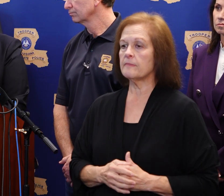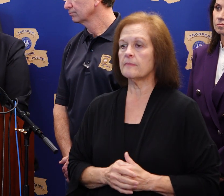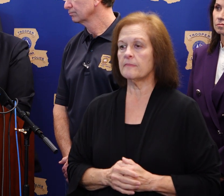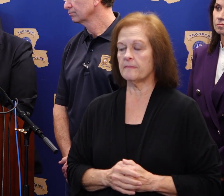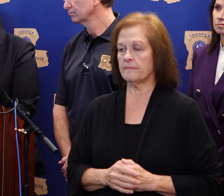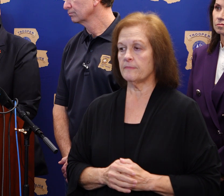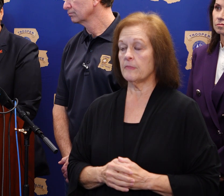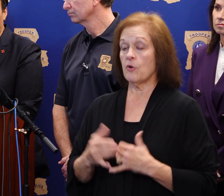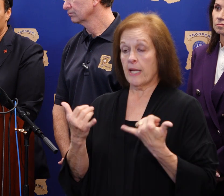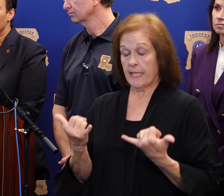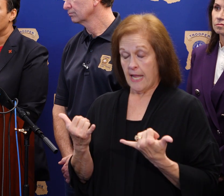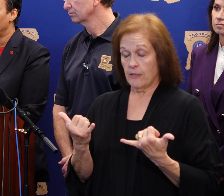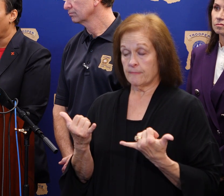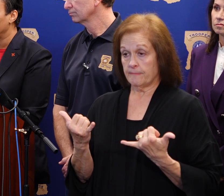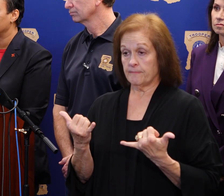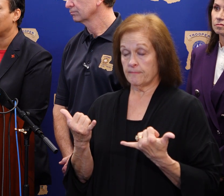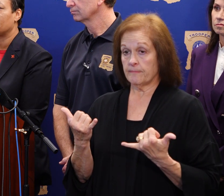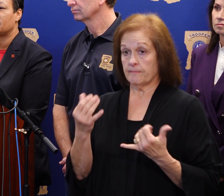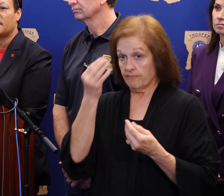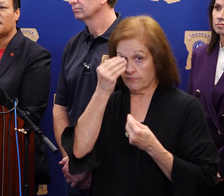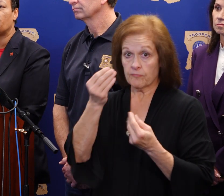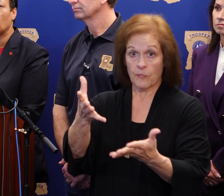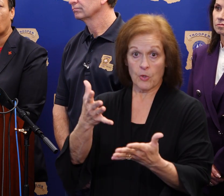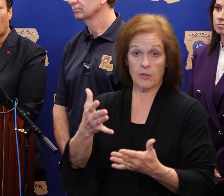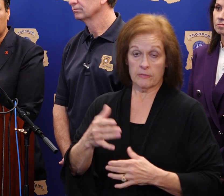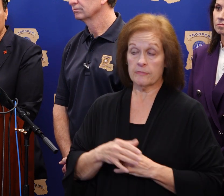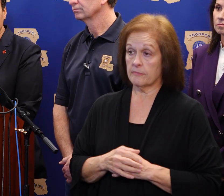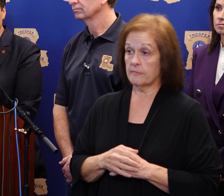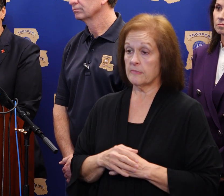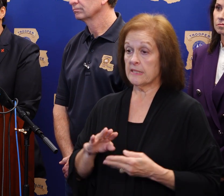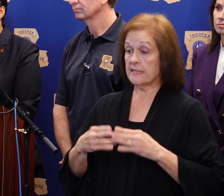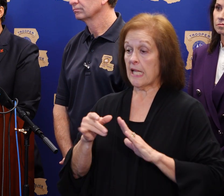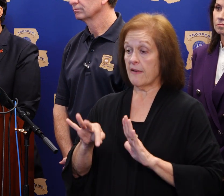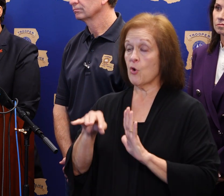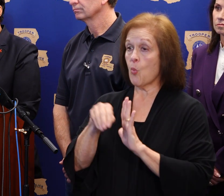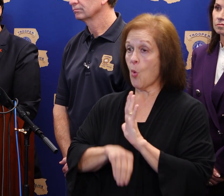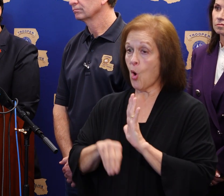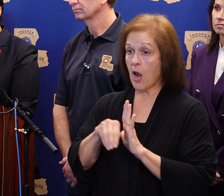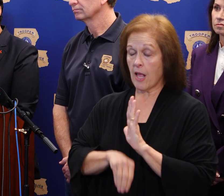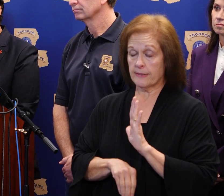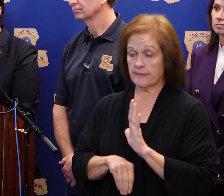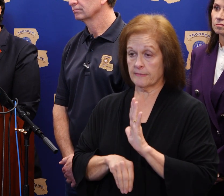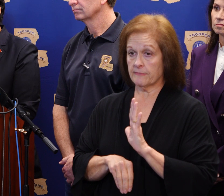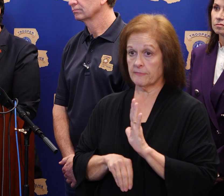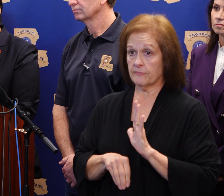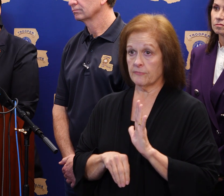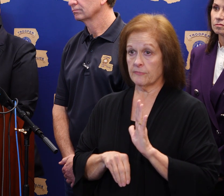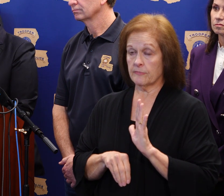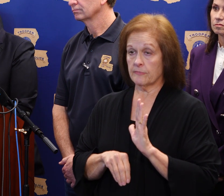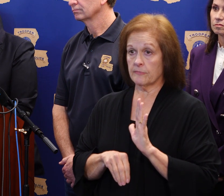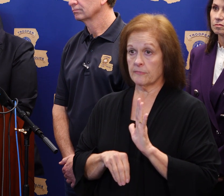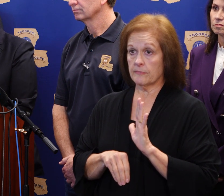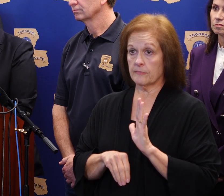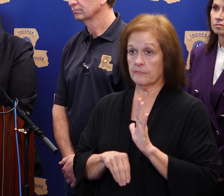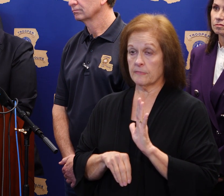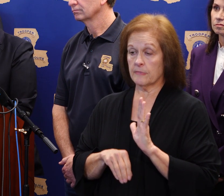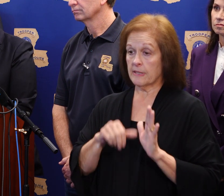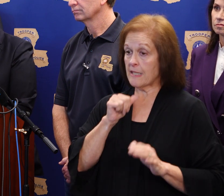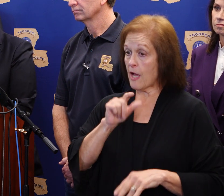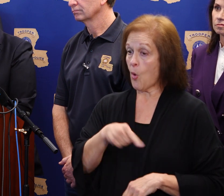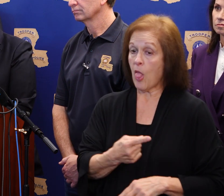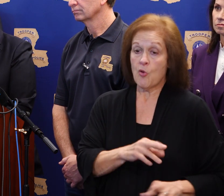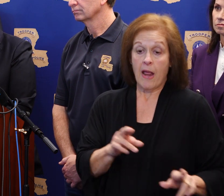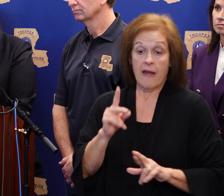want to reassure the public that the city of New Orleans is not only ready for game